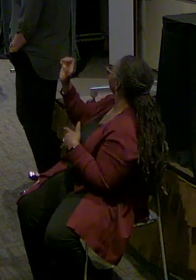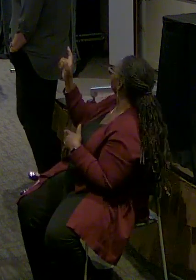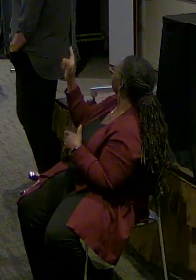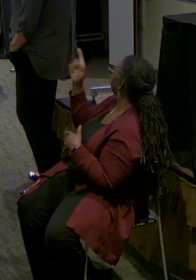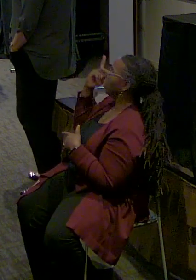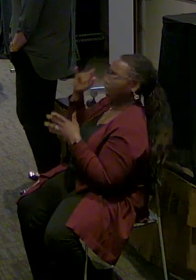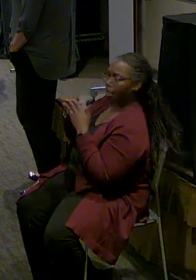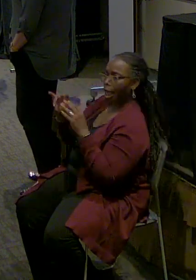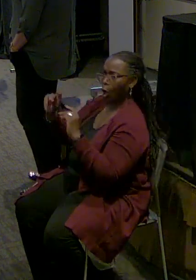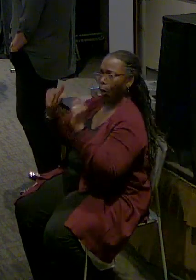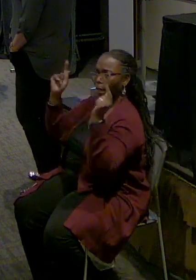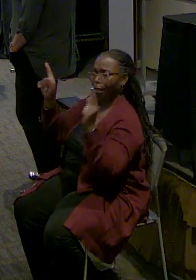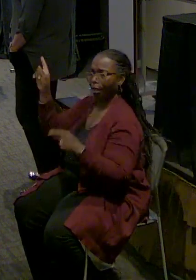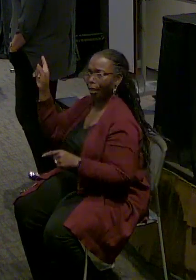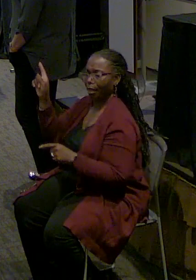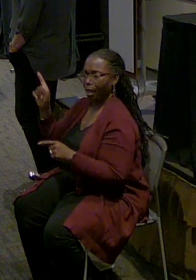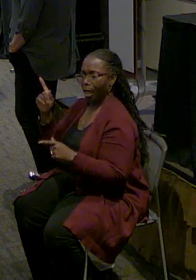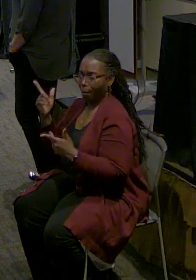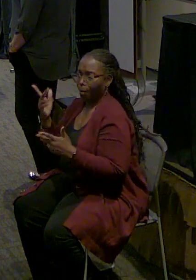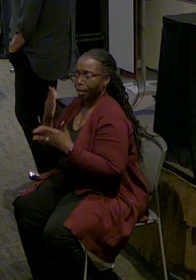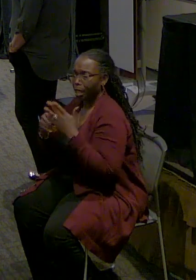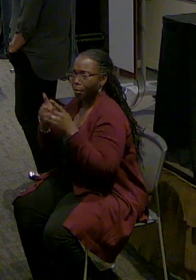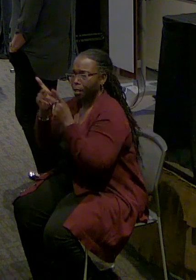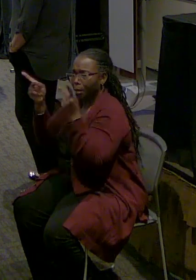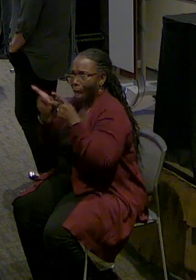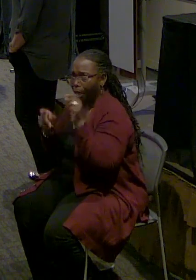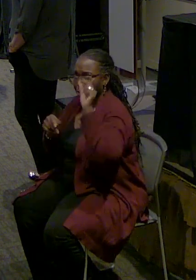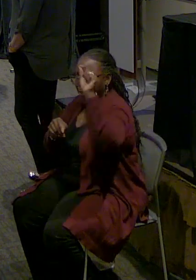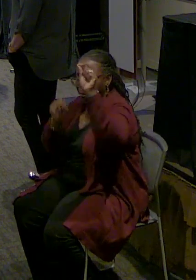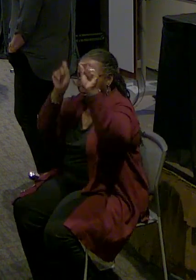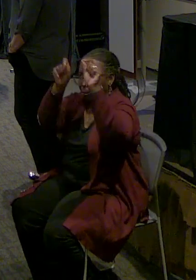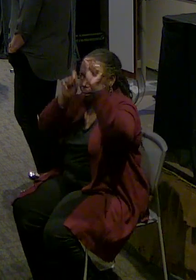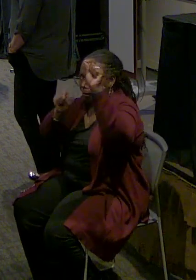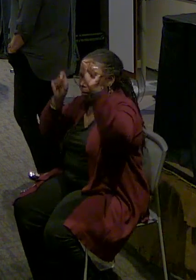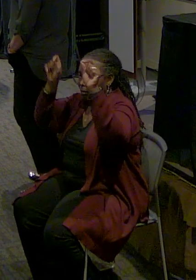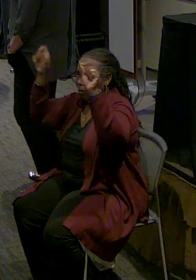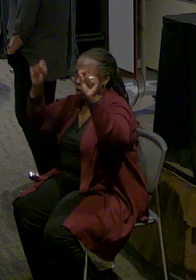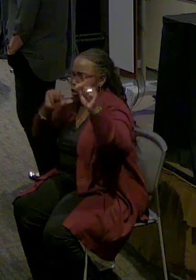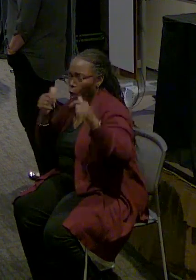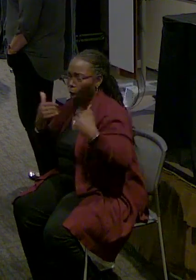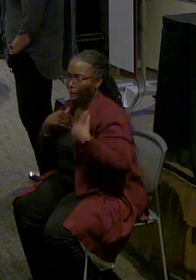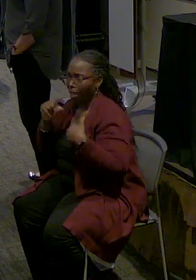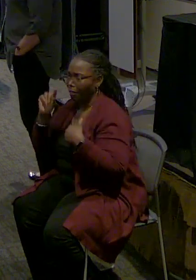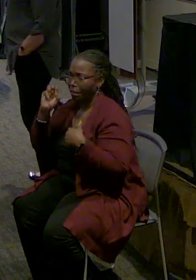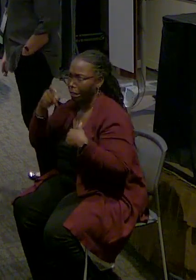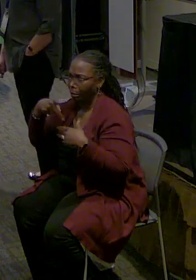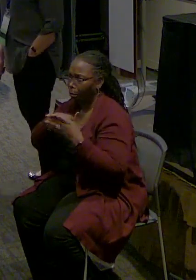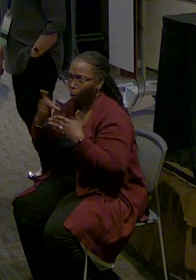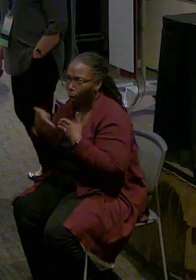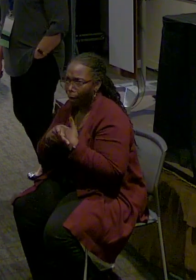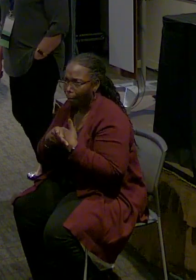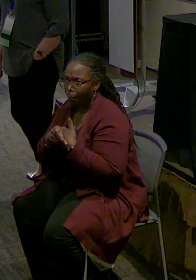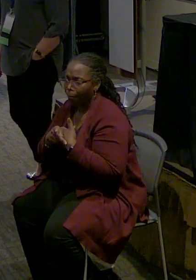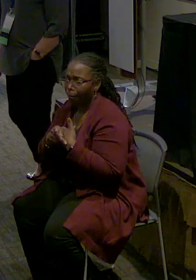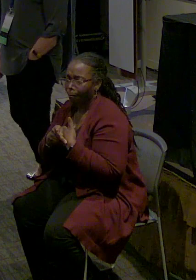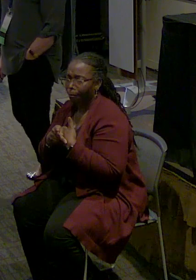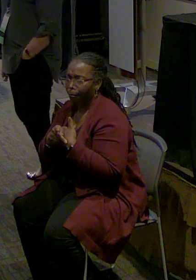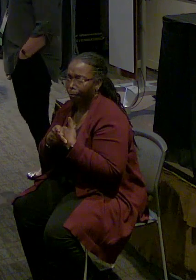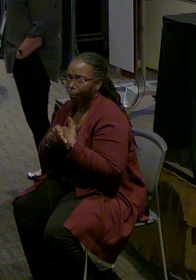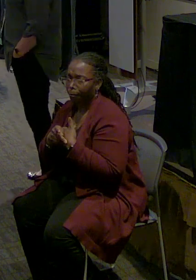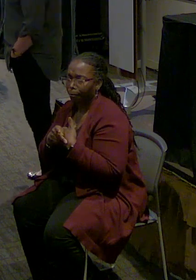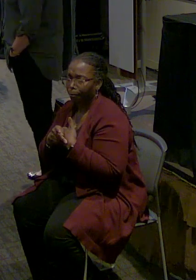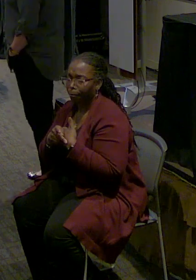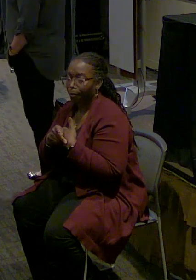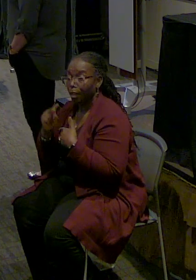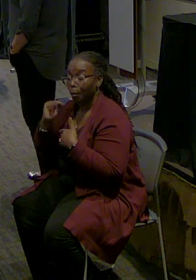all see that very quickly. You know, you might have some spots here and there where you don't have a STEM program,